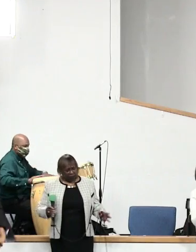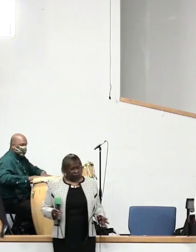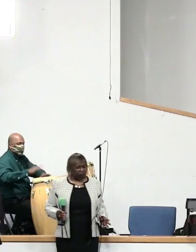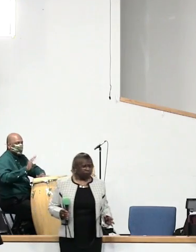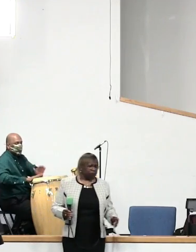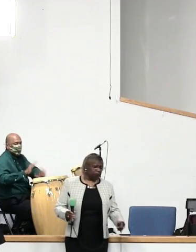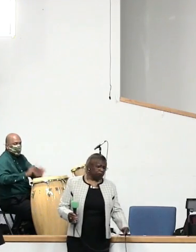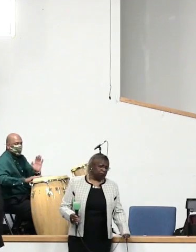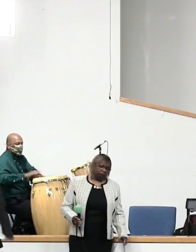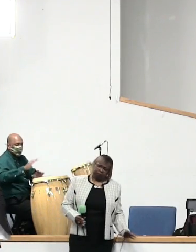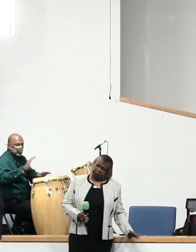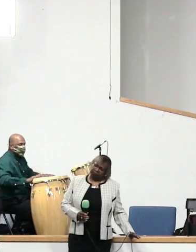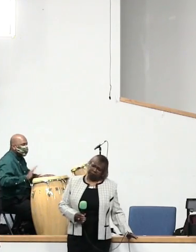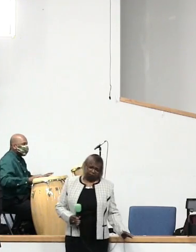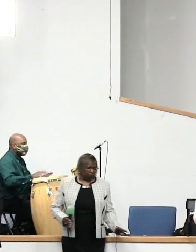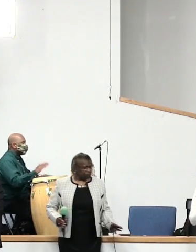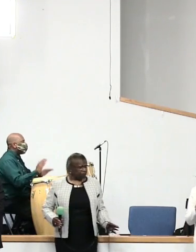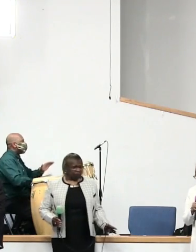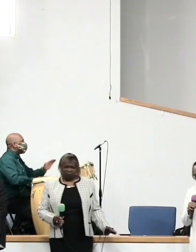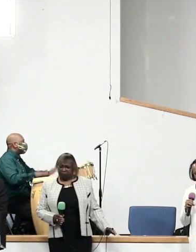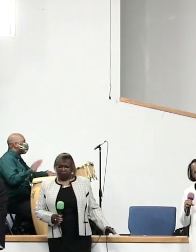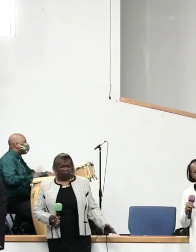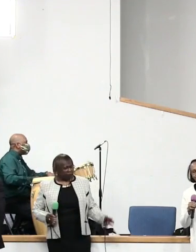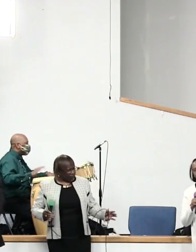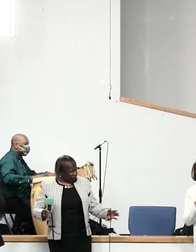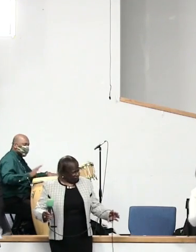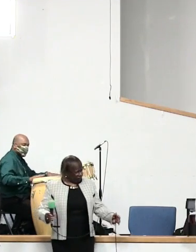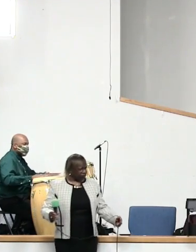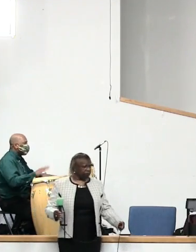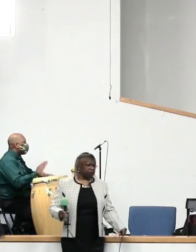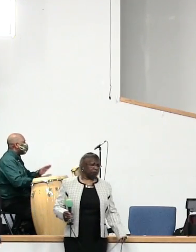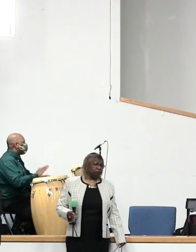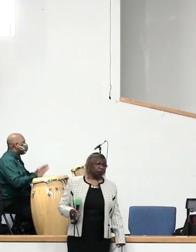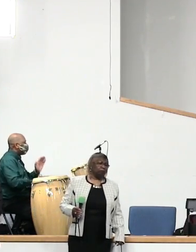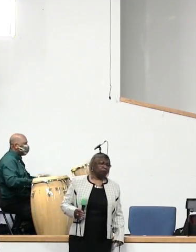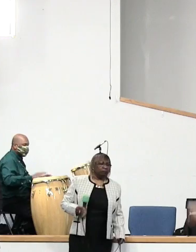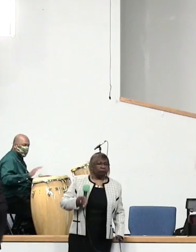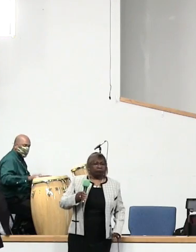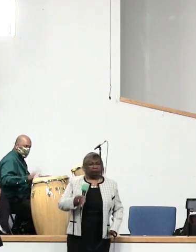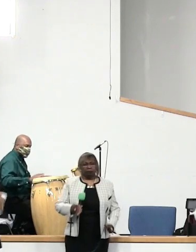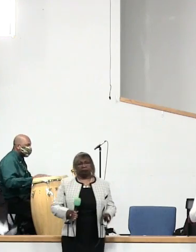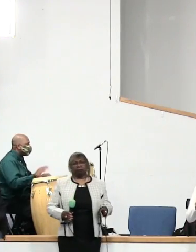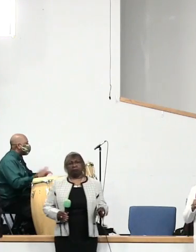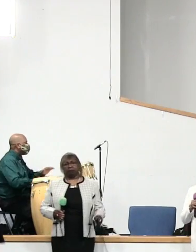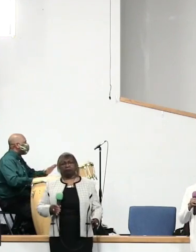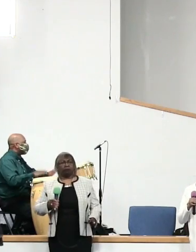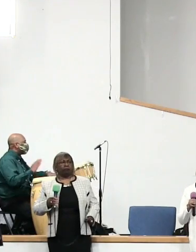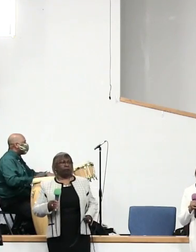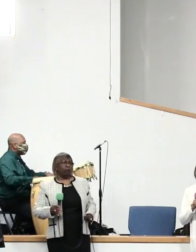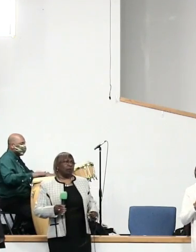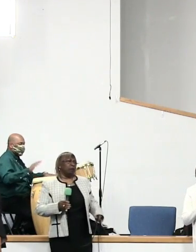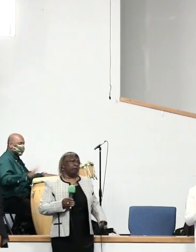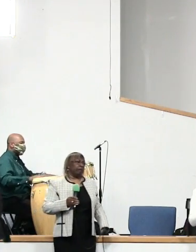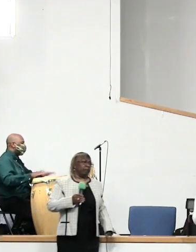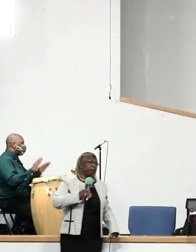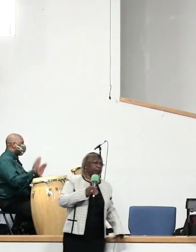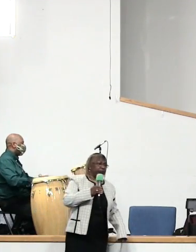is within me. No giant can defeat me, 'cause you hold